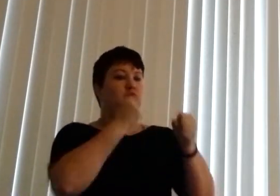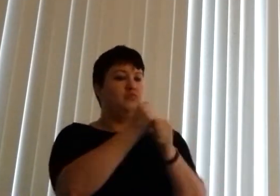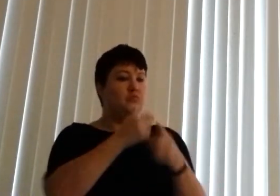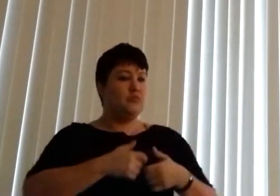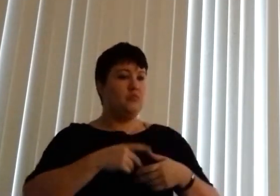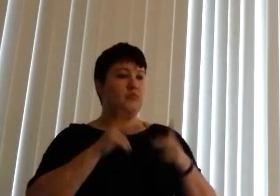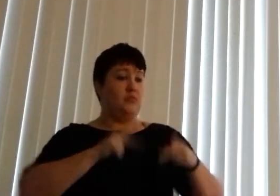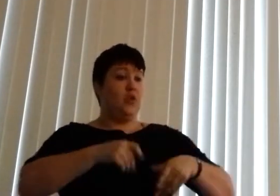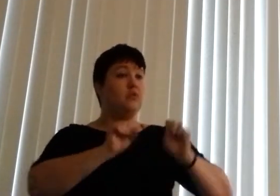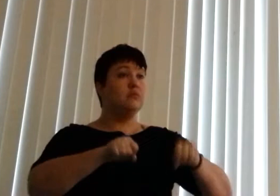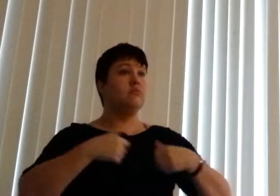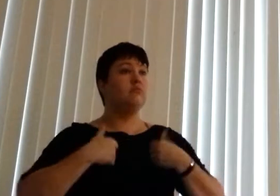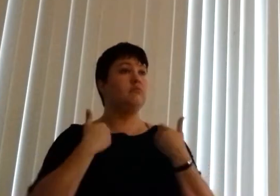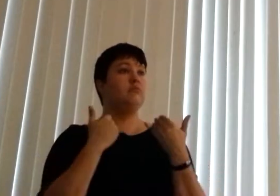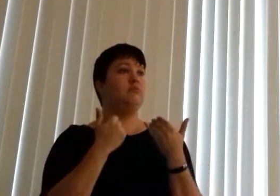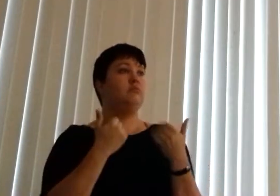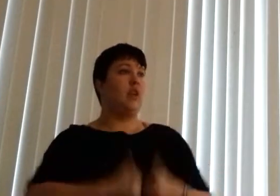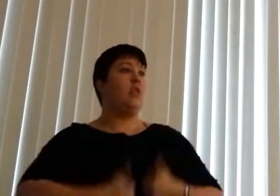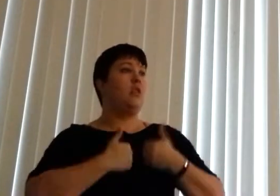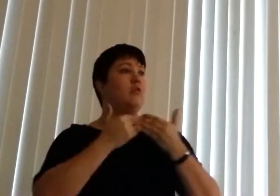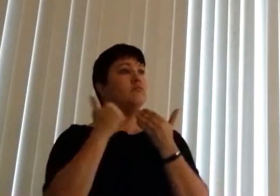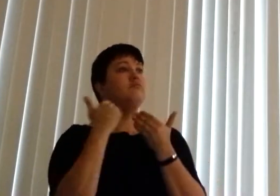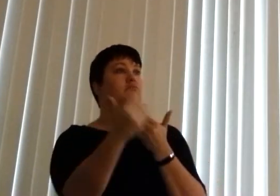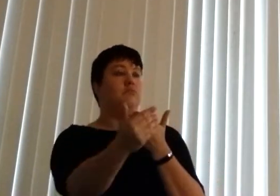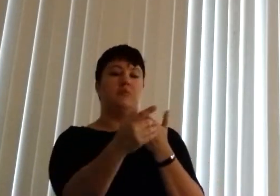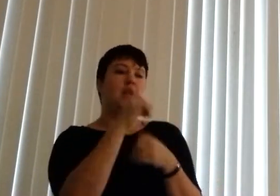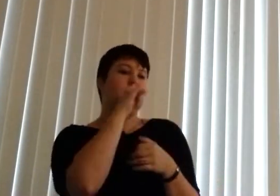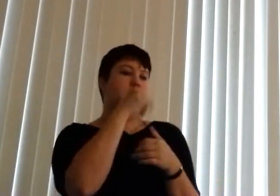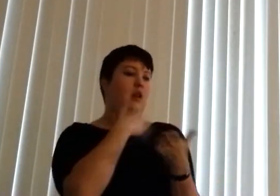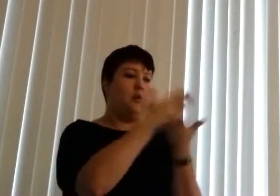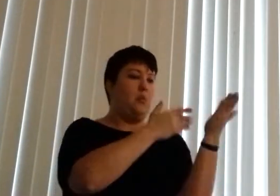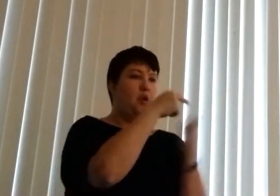not one of his synchronic properties.